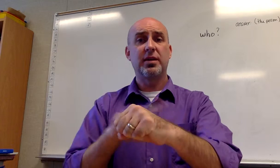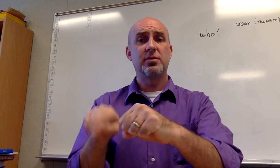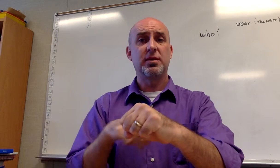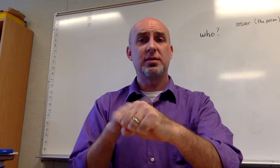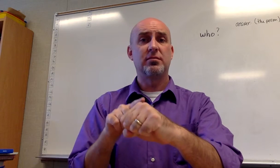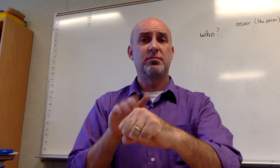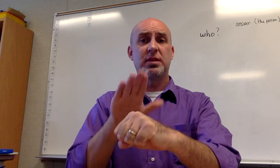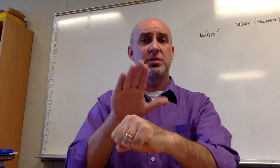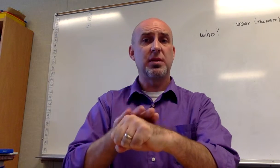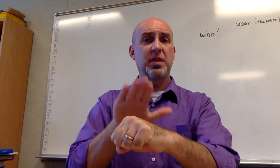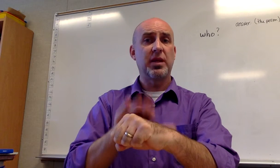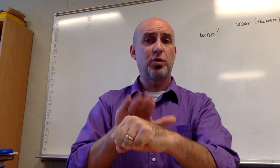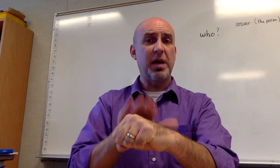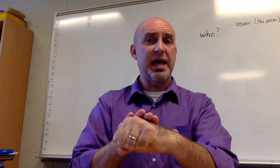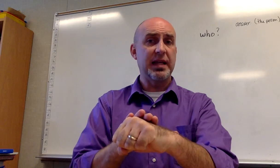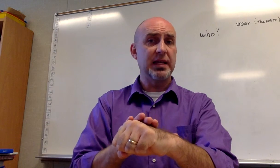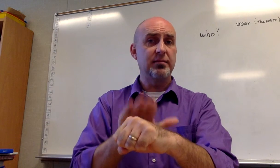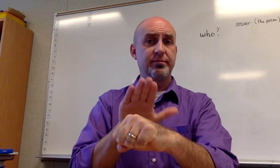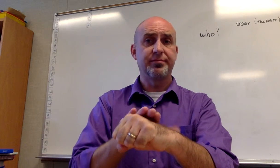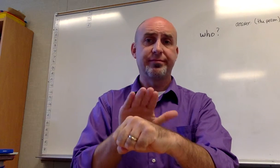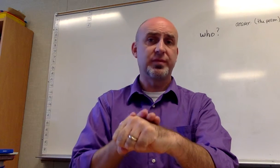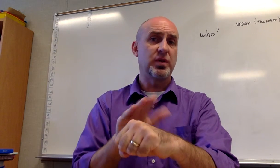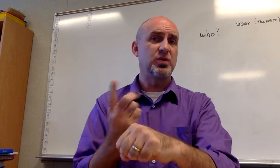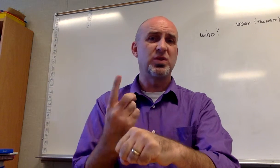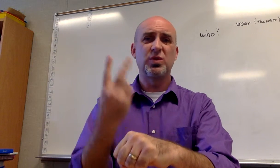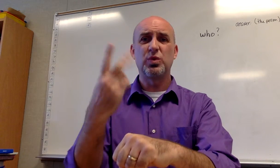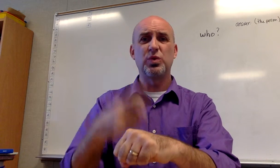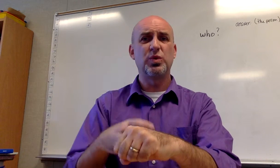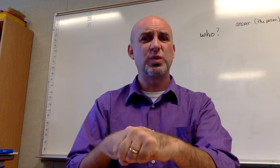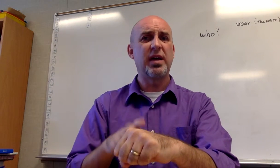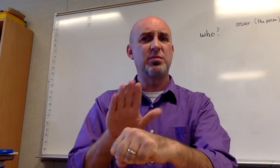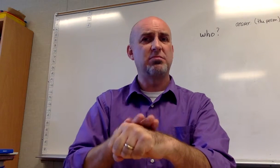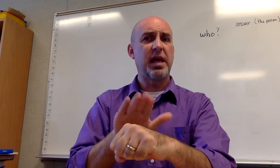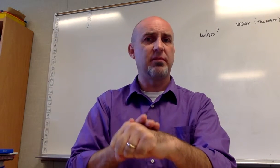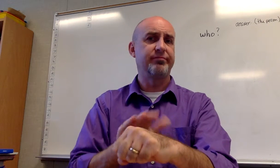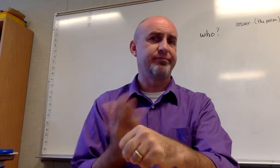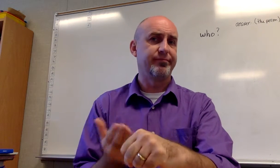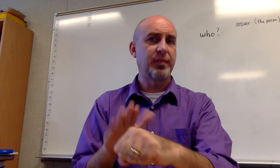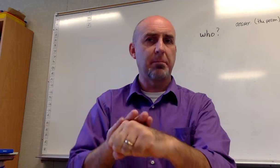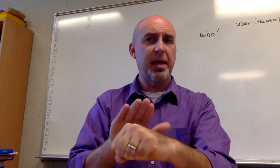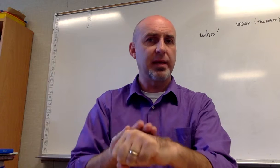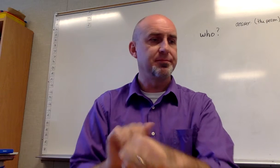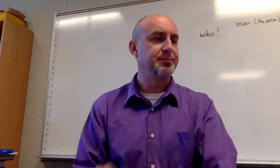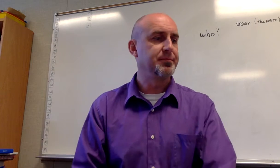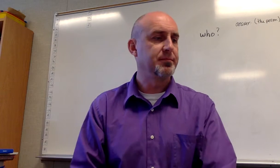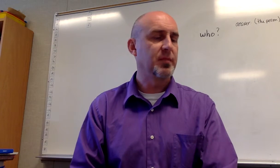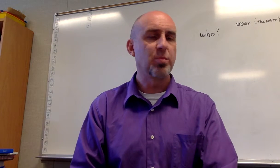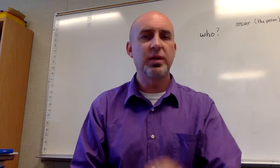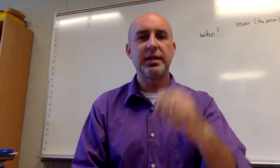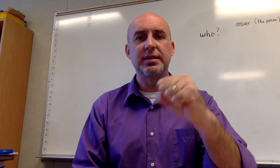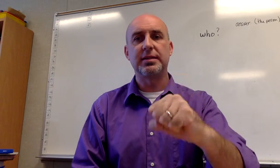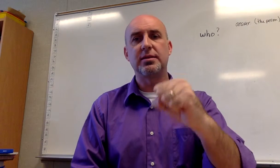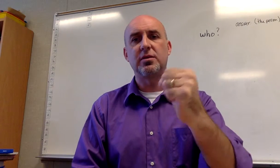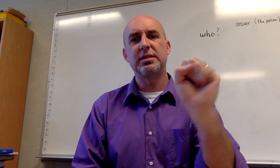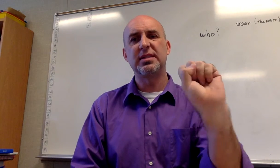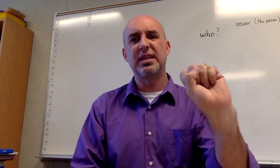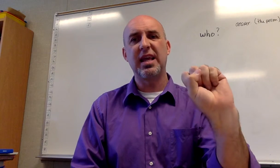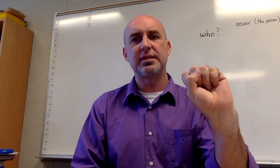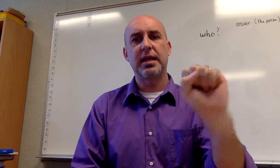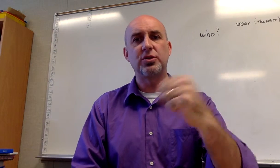here's something and you're patting it. So I usually just do 2 times pat. Pretty easy. So this is an S hand